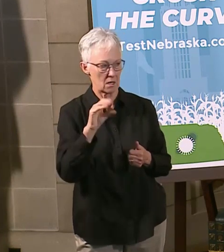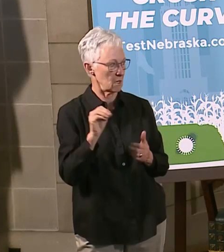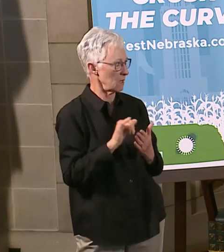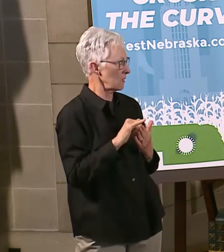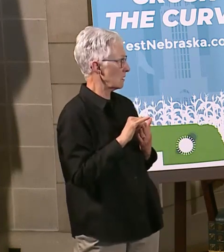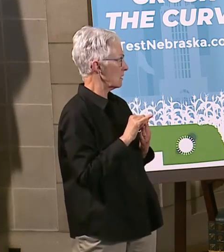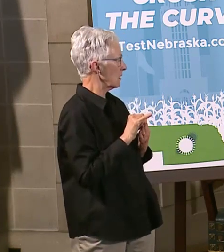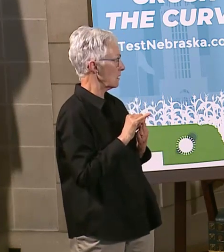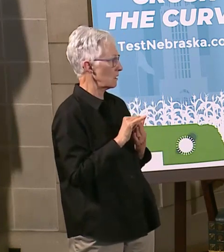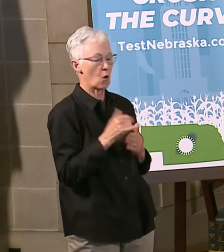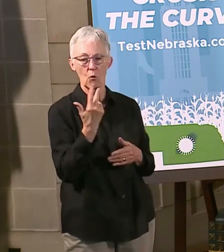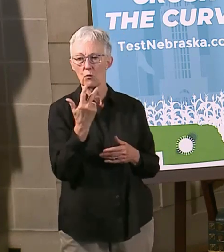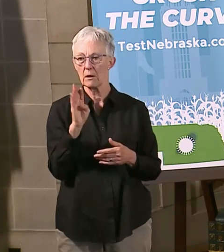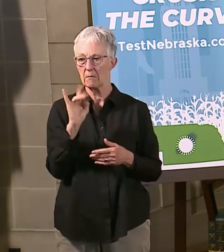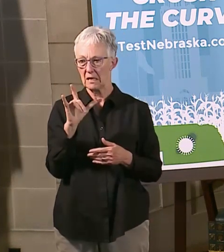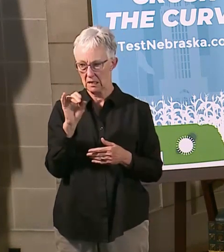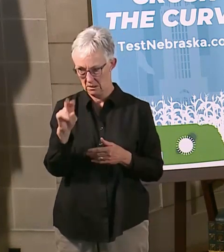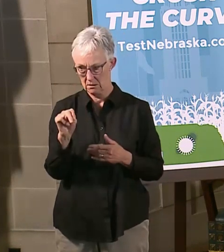through.